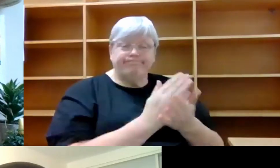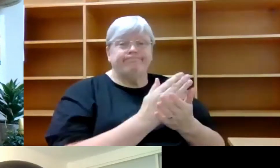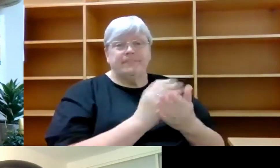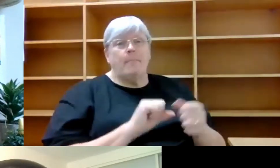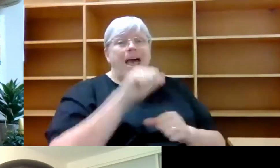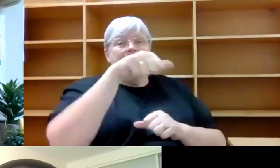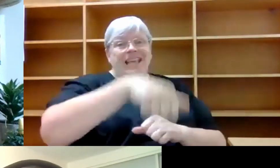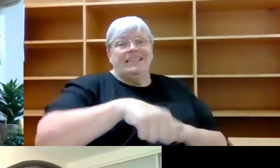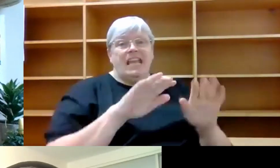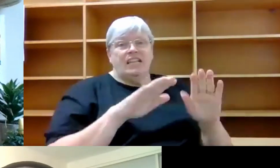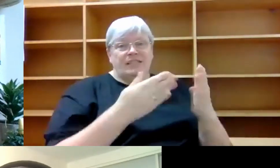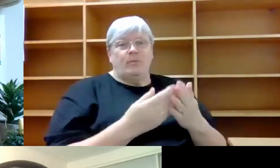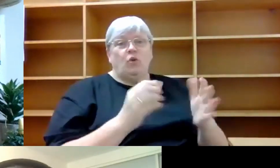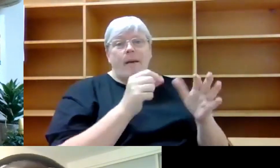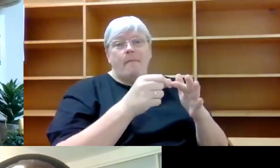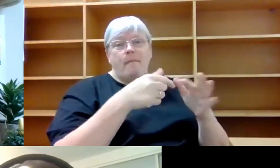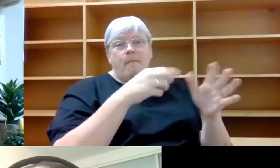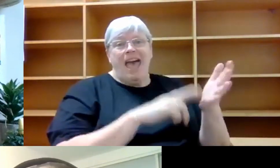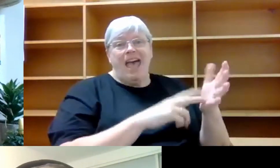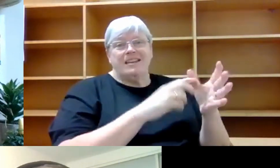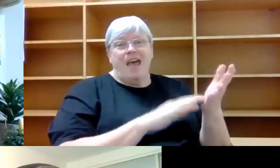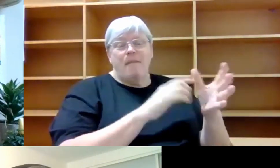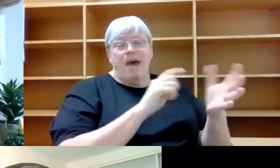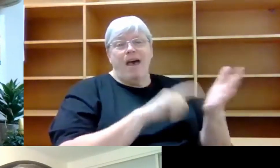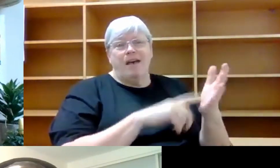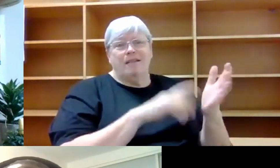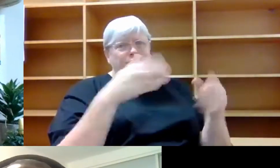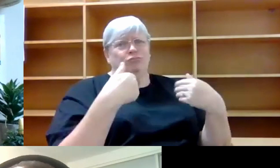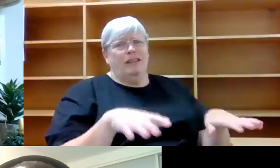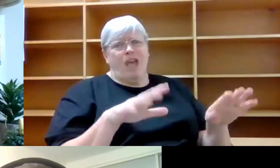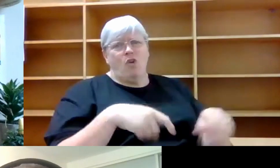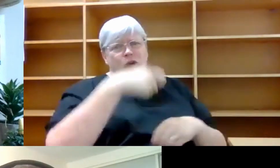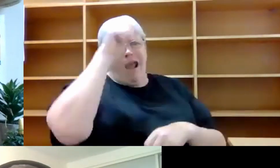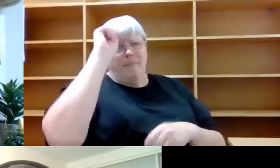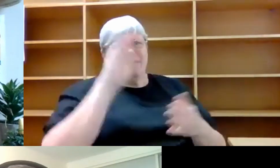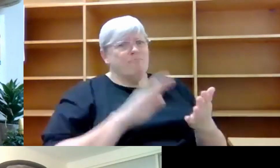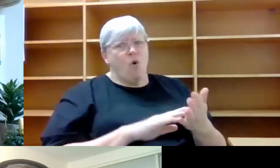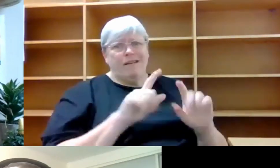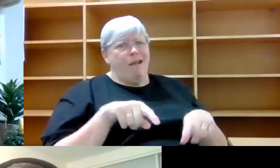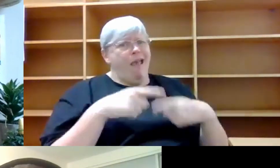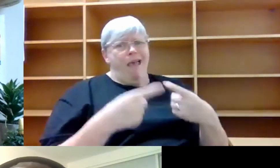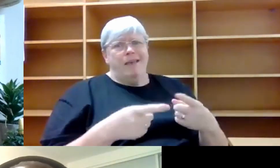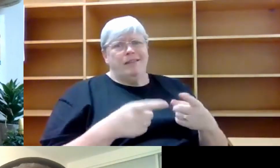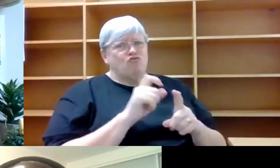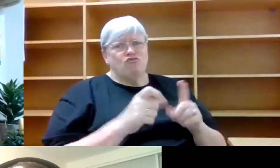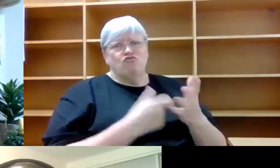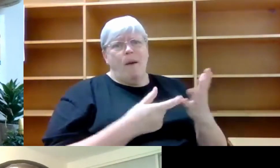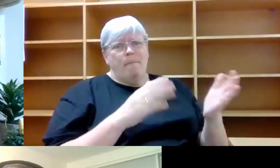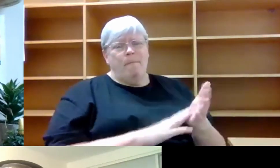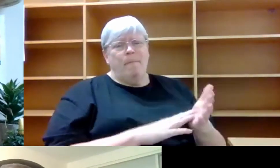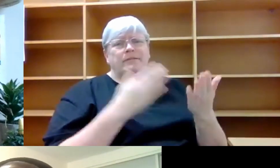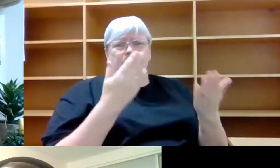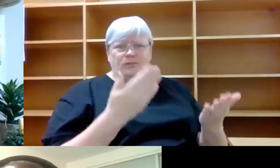have him included in the narrative. You know, I can't leave Captain Morgan out. So that place in the North Coast has residence and